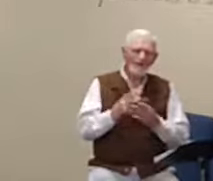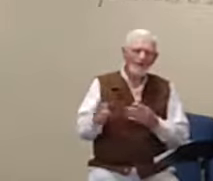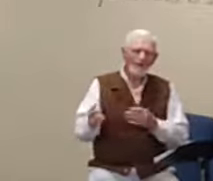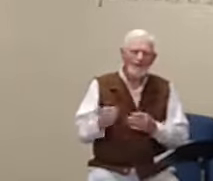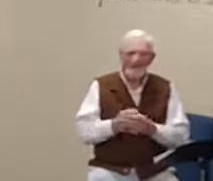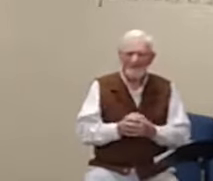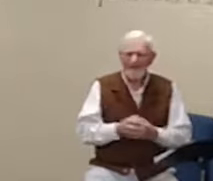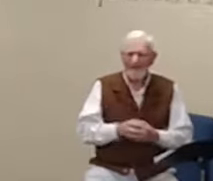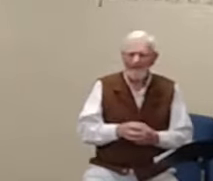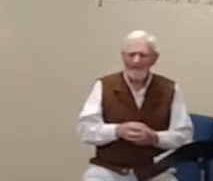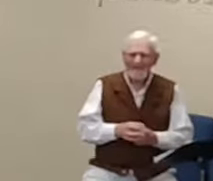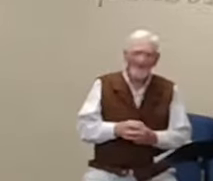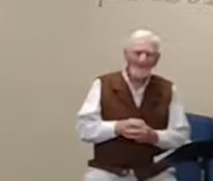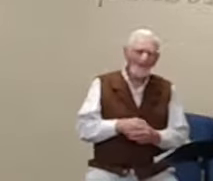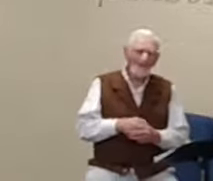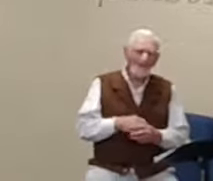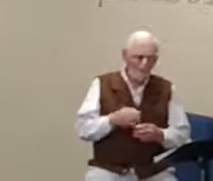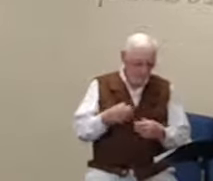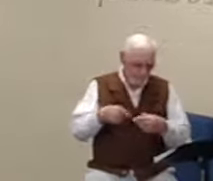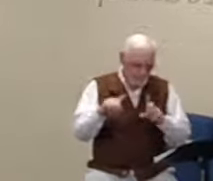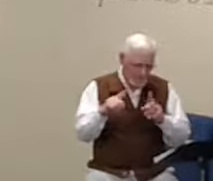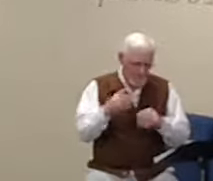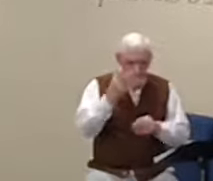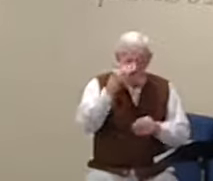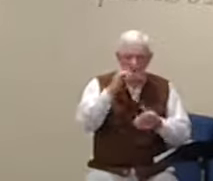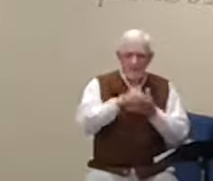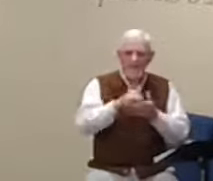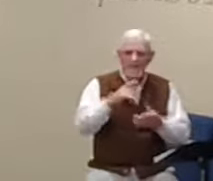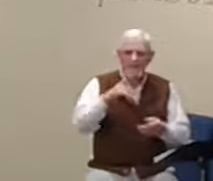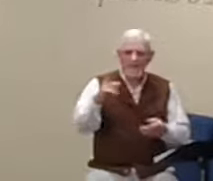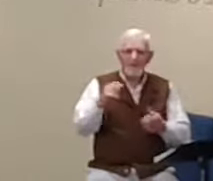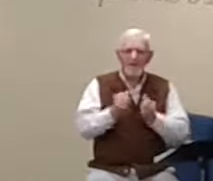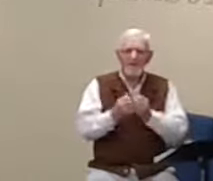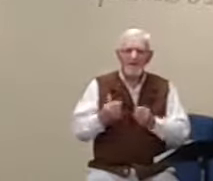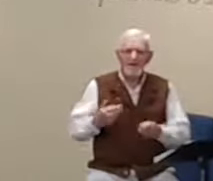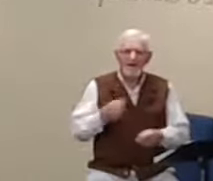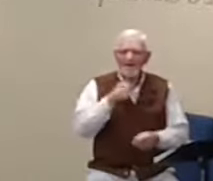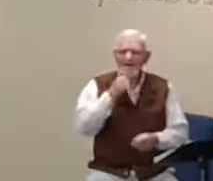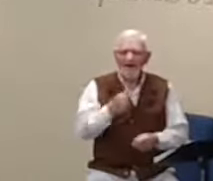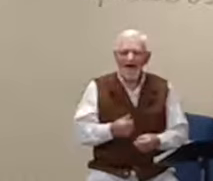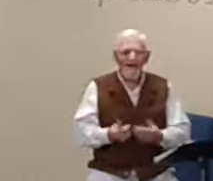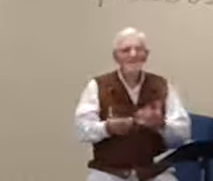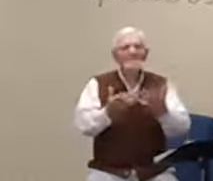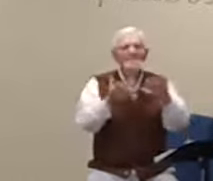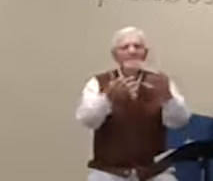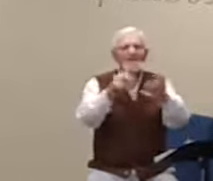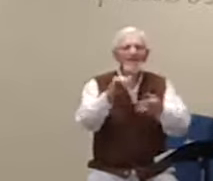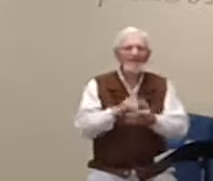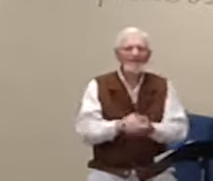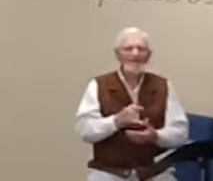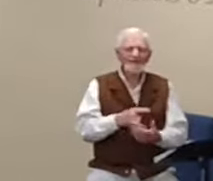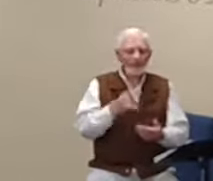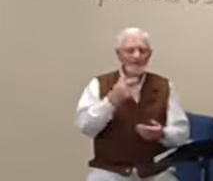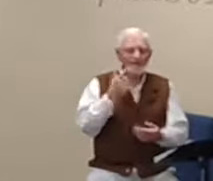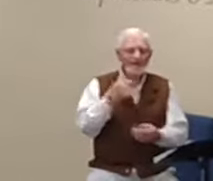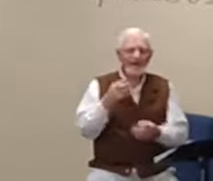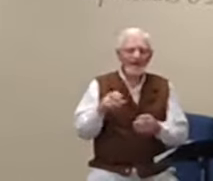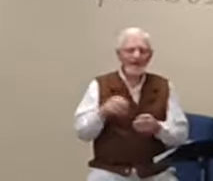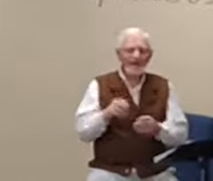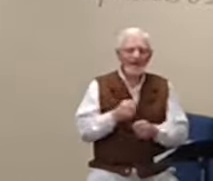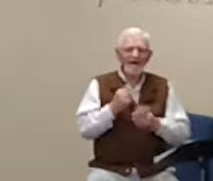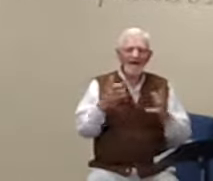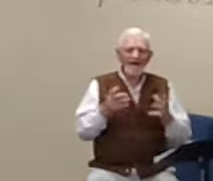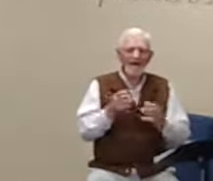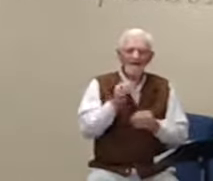within 6 weeks, we just kind of went. We knew it was the Lord was in it. And I don't recommend that, okay? I'm just saying, we were doing a lot of fasting, a lot